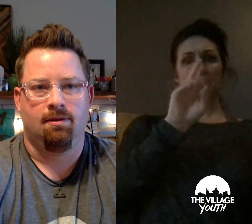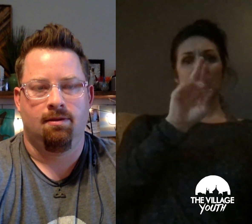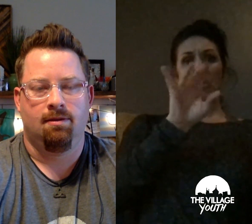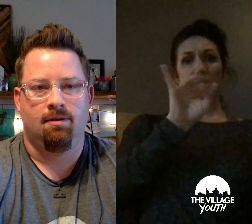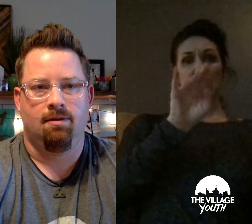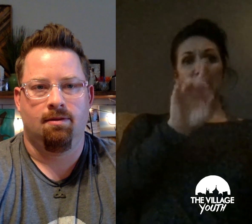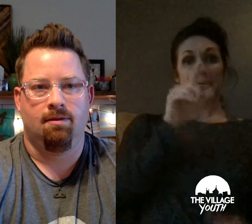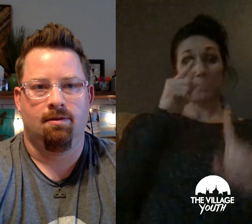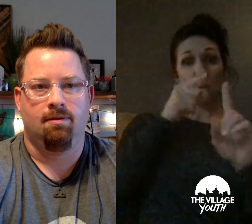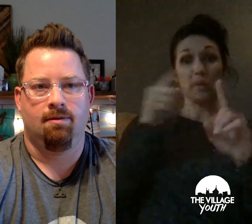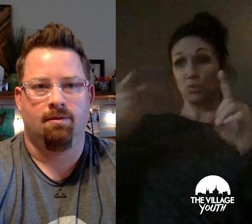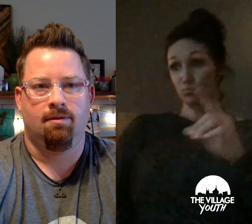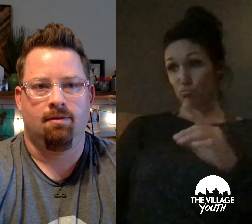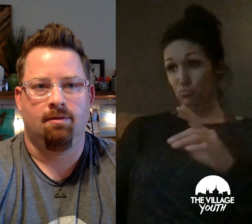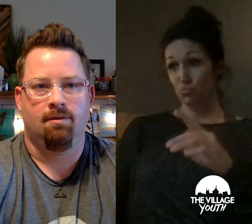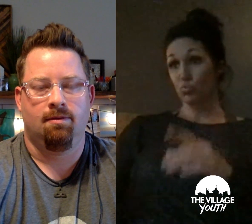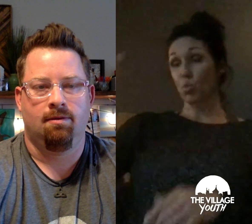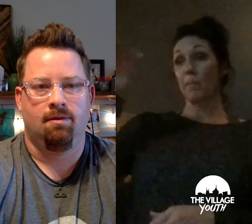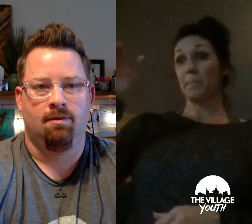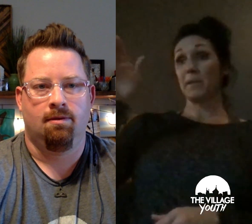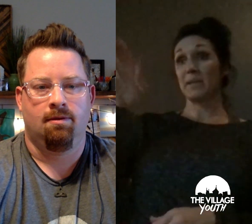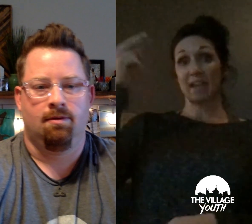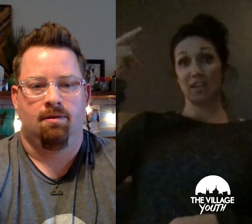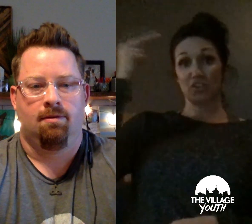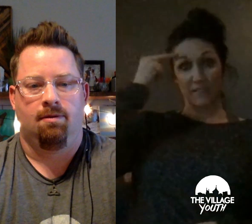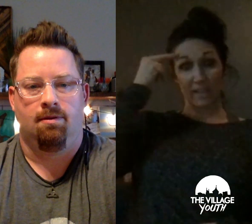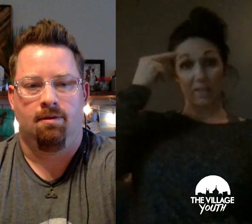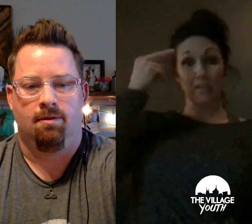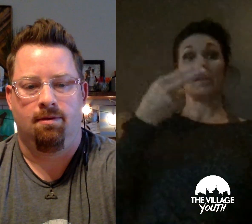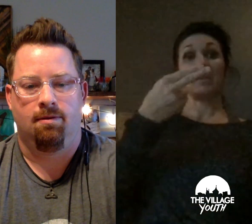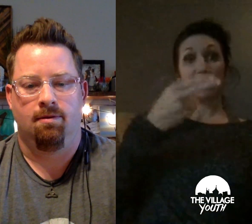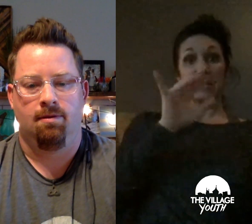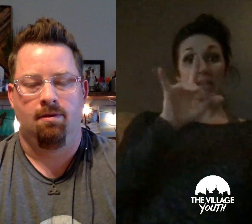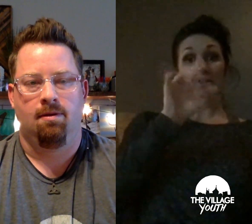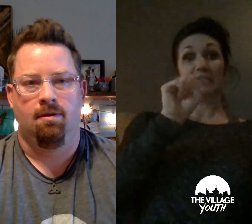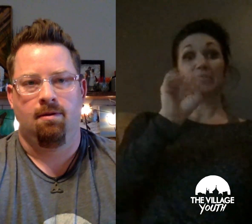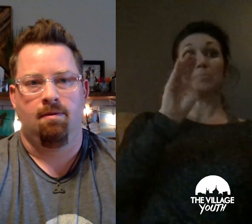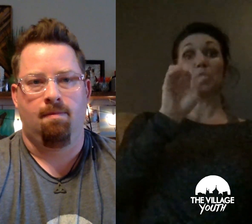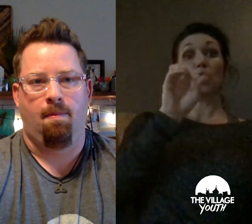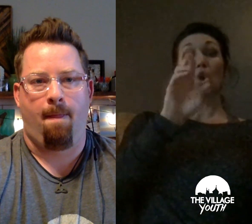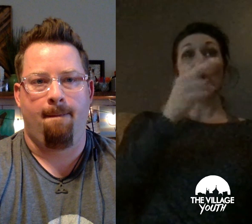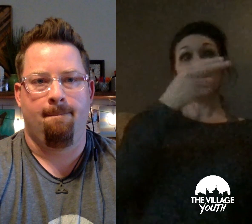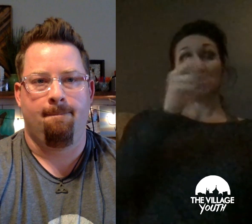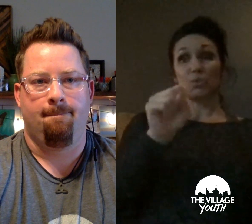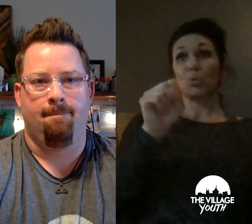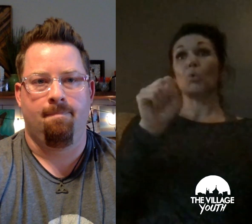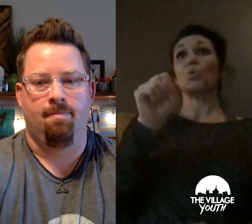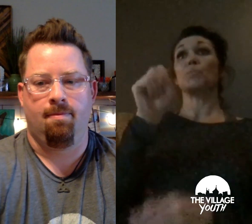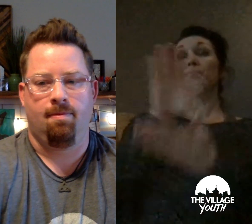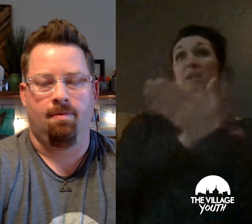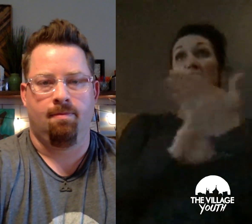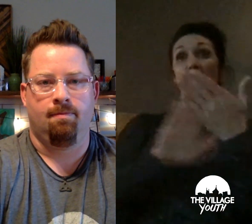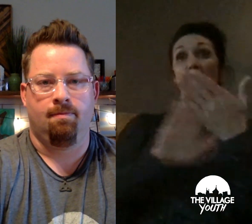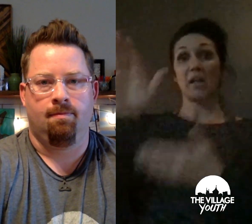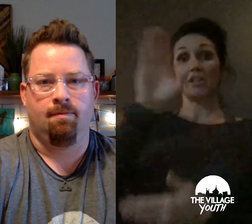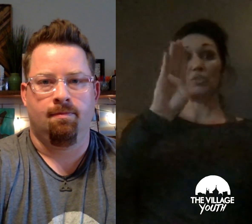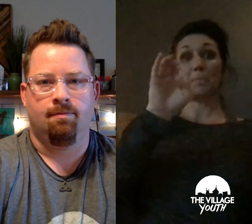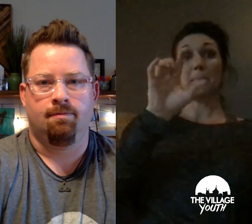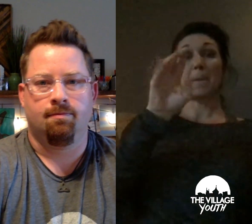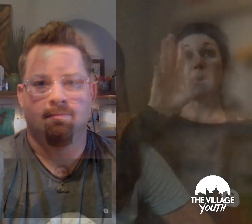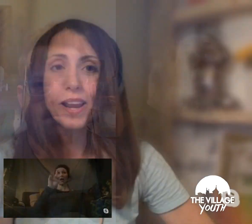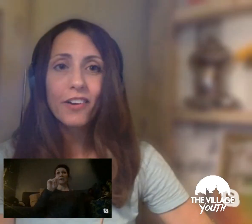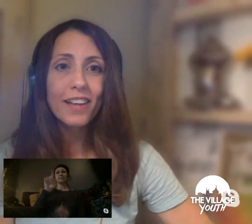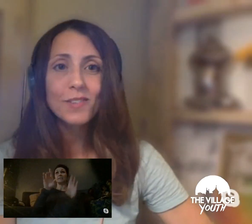up in Nashville. I went to Hillsborough High School and I went to Belmont for college. And I graduated from Belmont